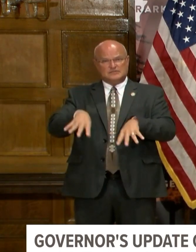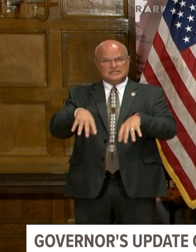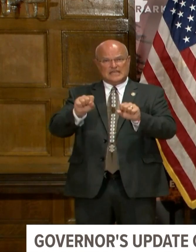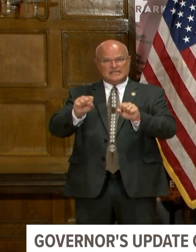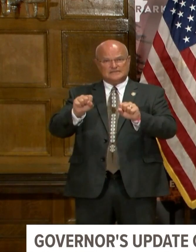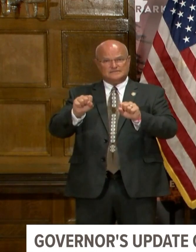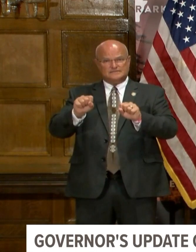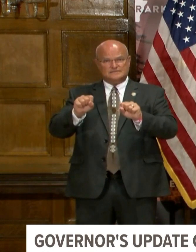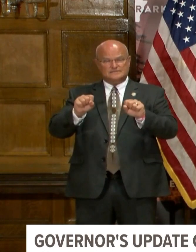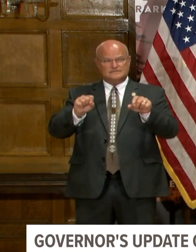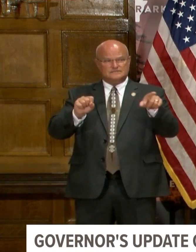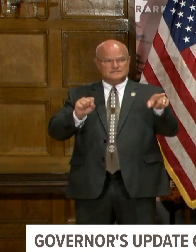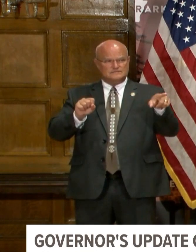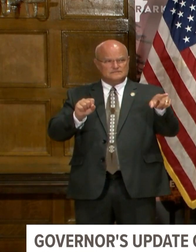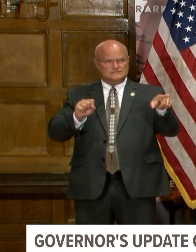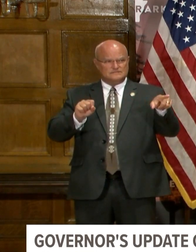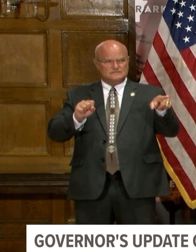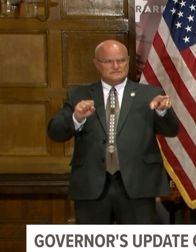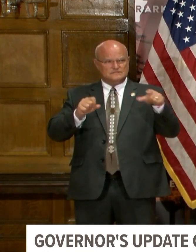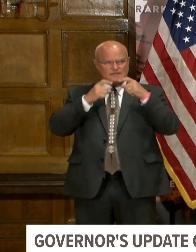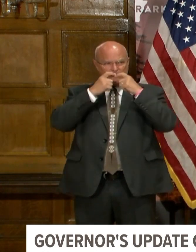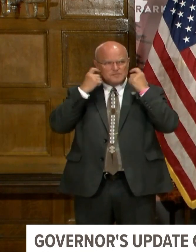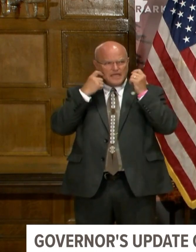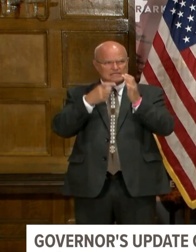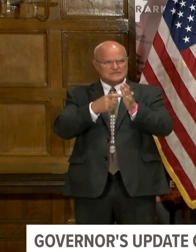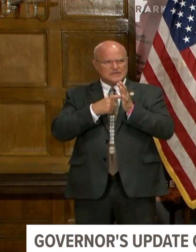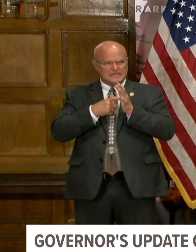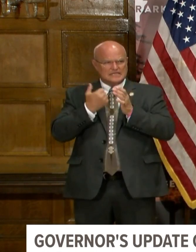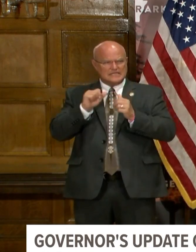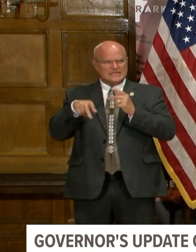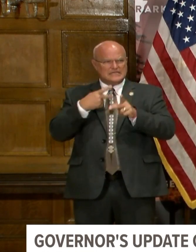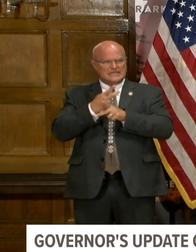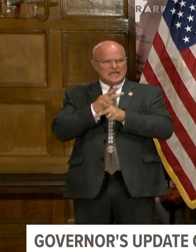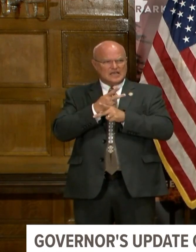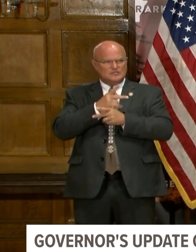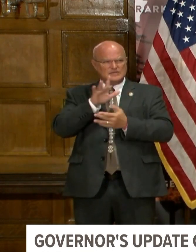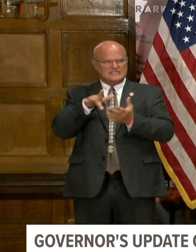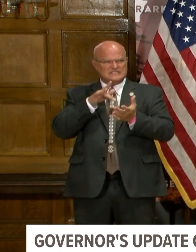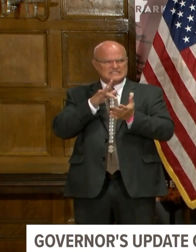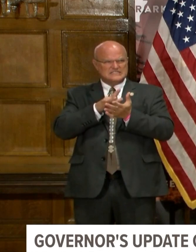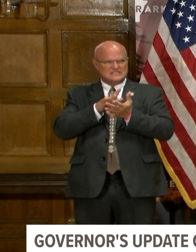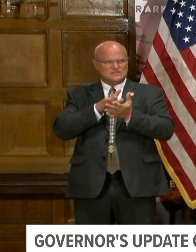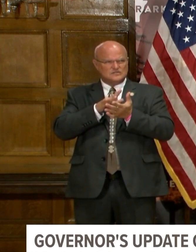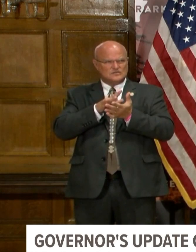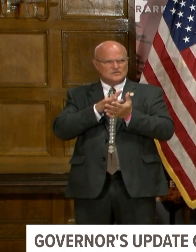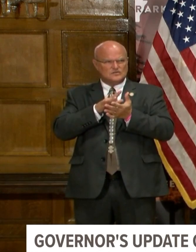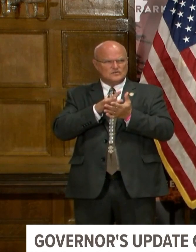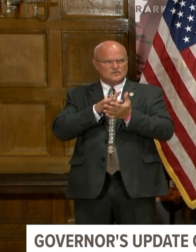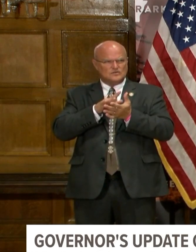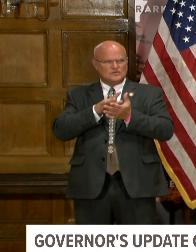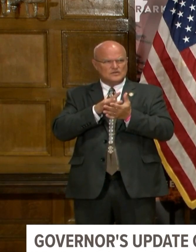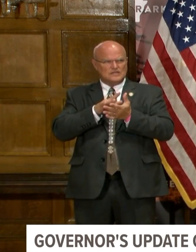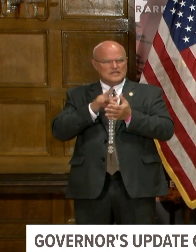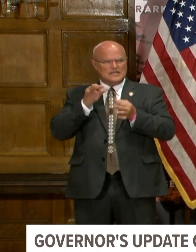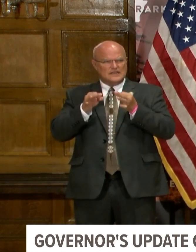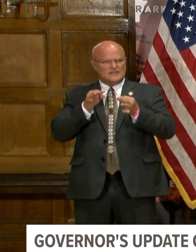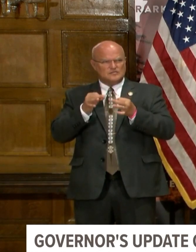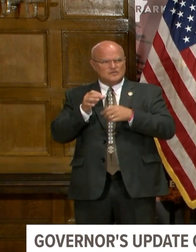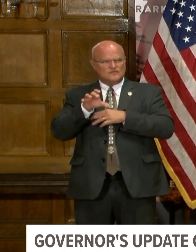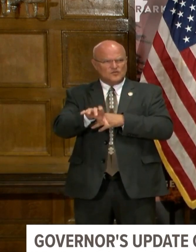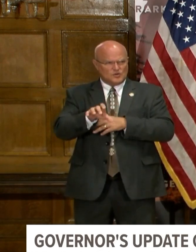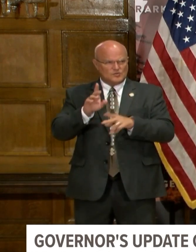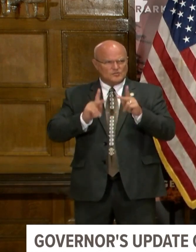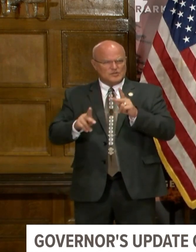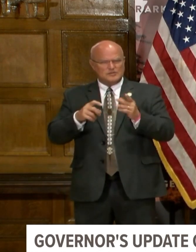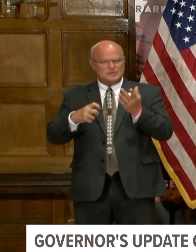taken. I have a question about the mask mandate. Is there any type of central repository where we can tell whether there's been enforcement or